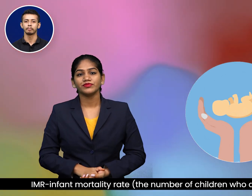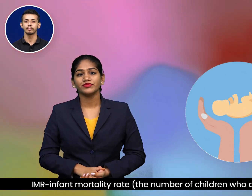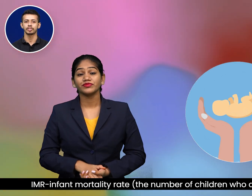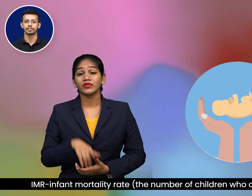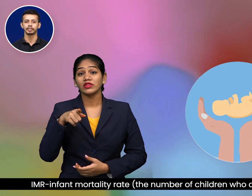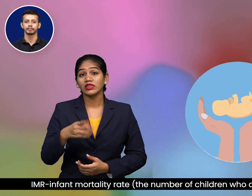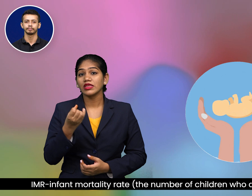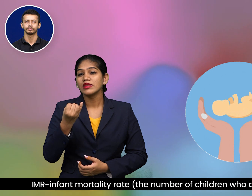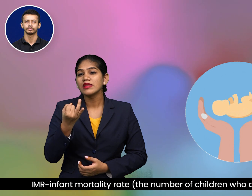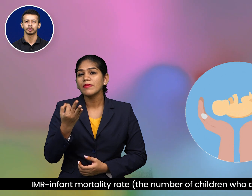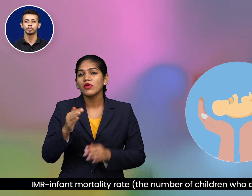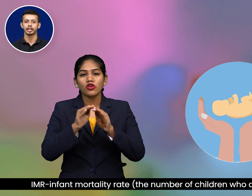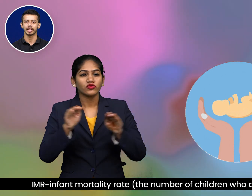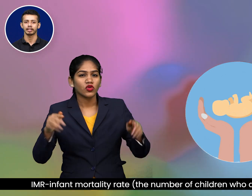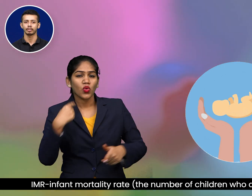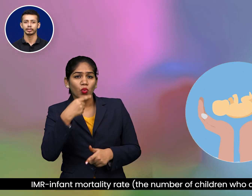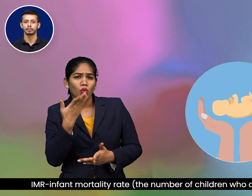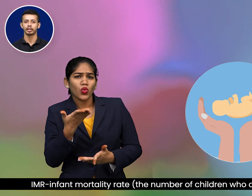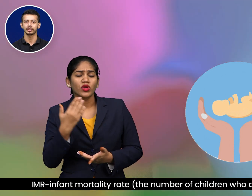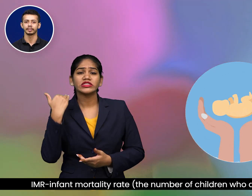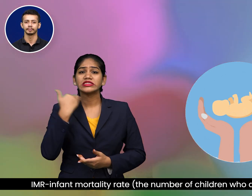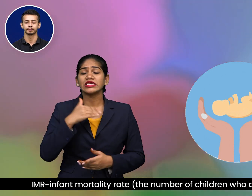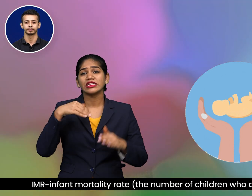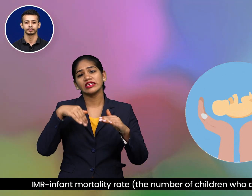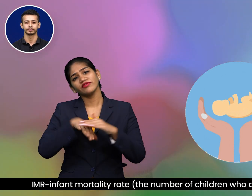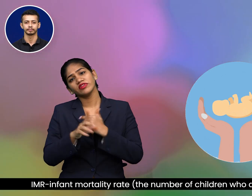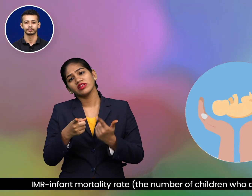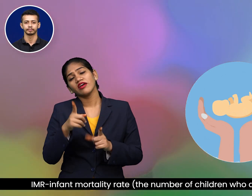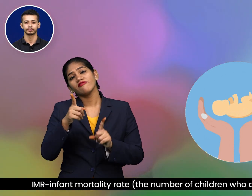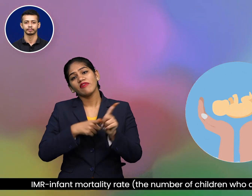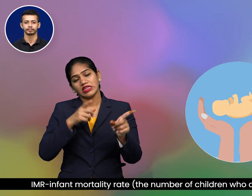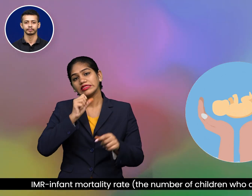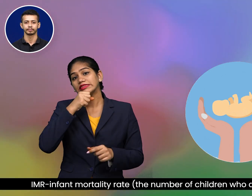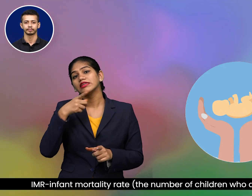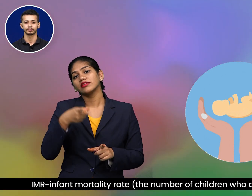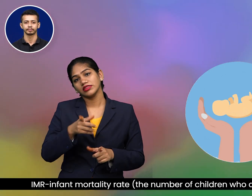The number of children who die within 1 year.